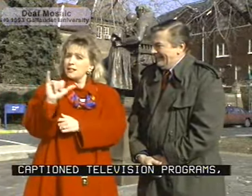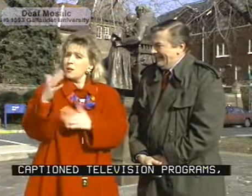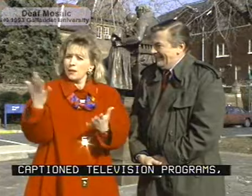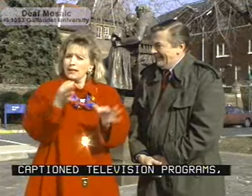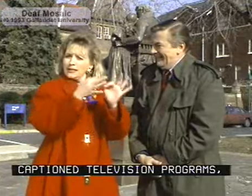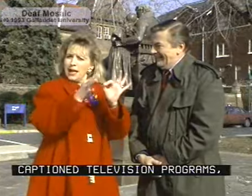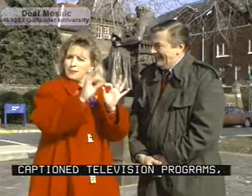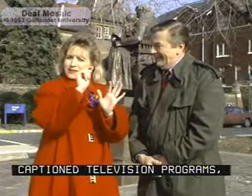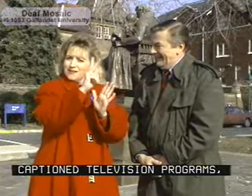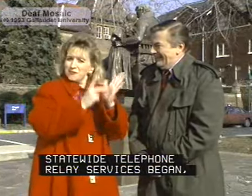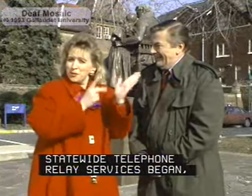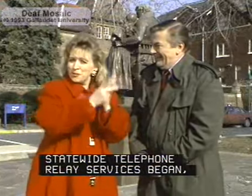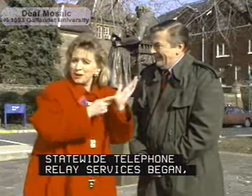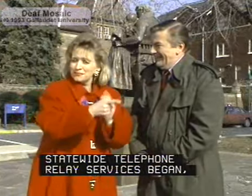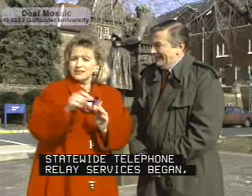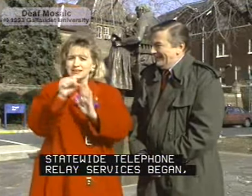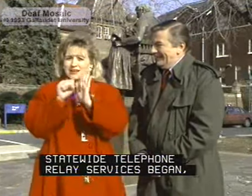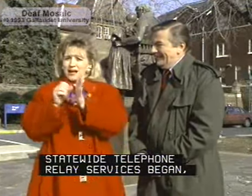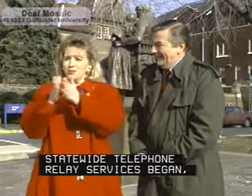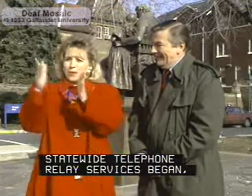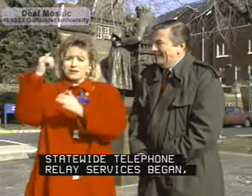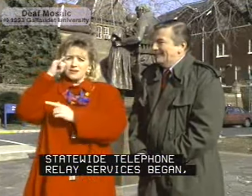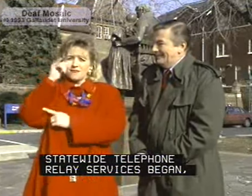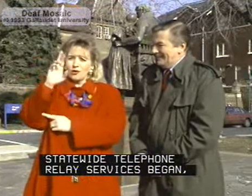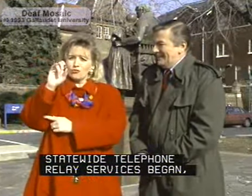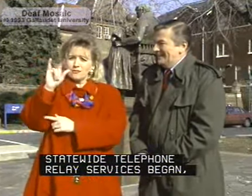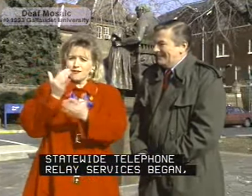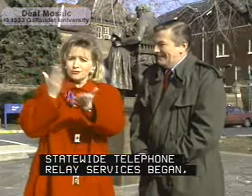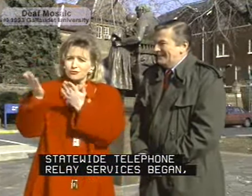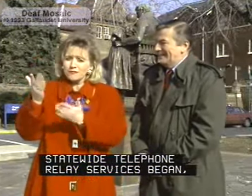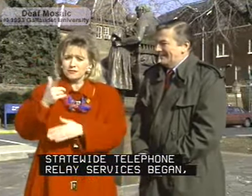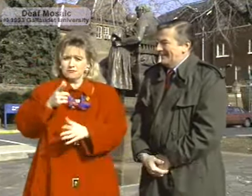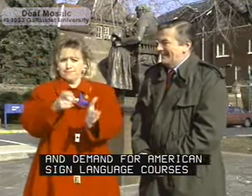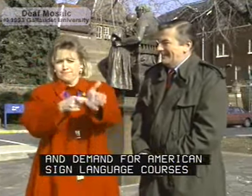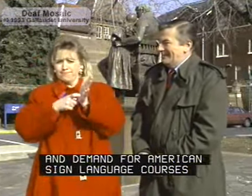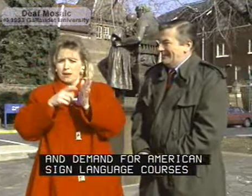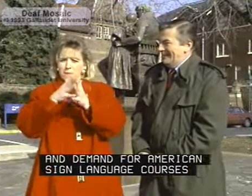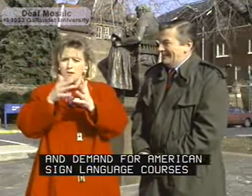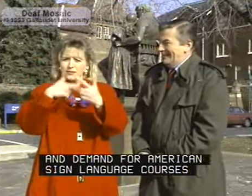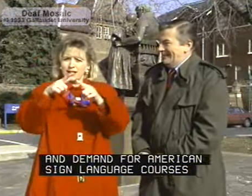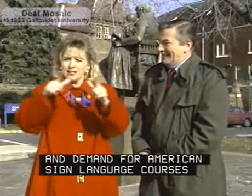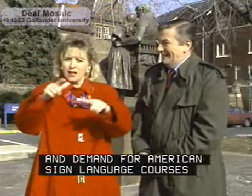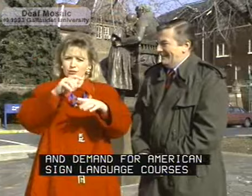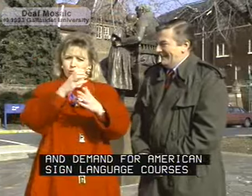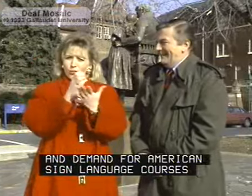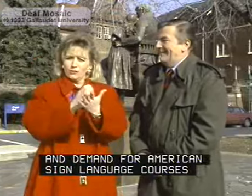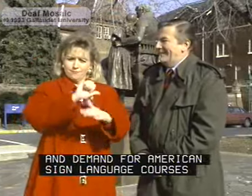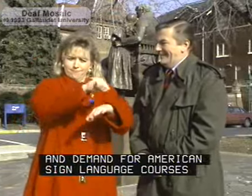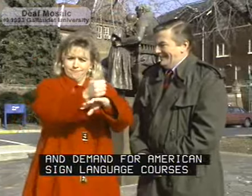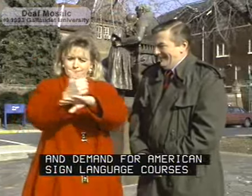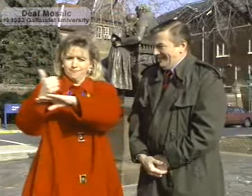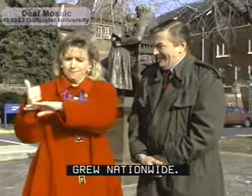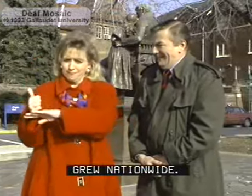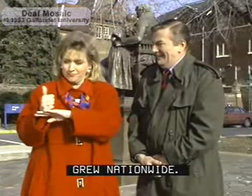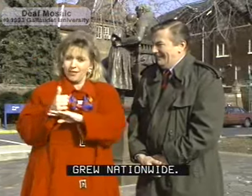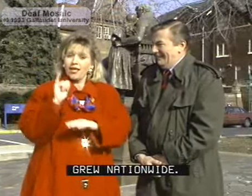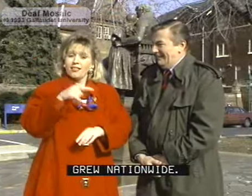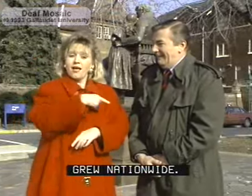television programs, statewide telephone relay services began, and demand for American Sign Language courses grew